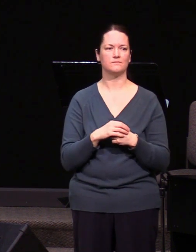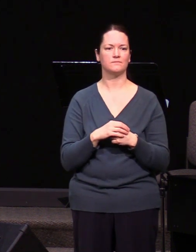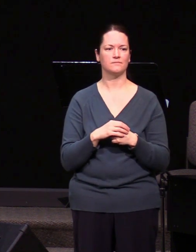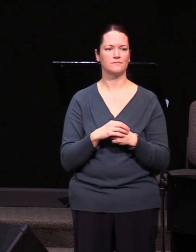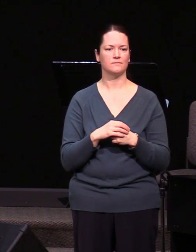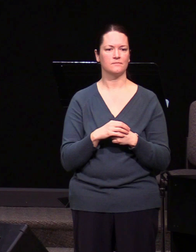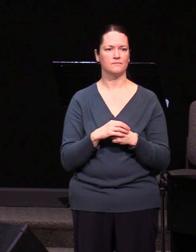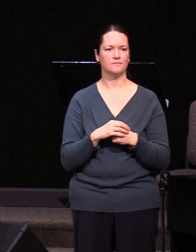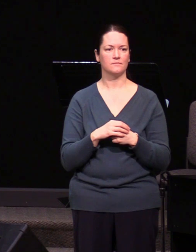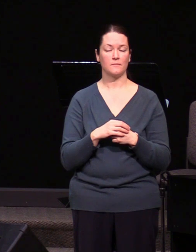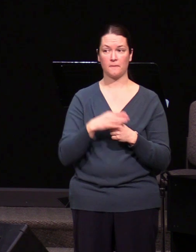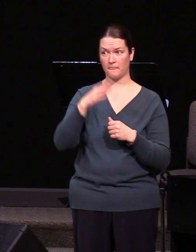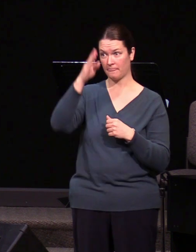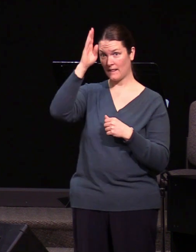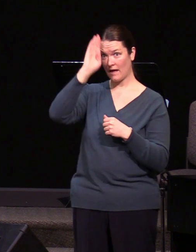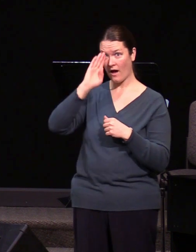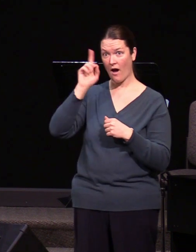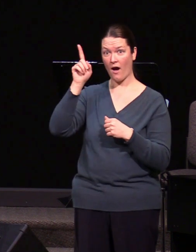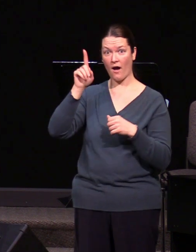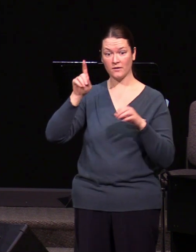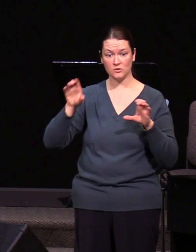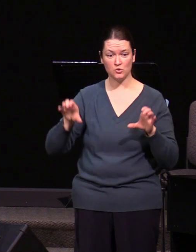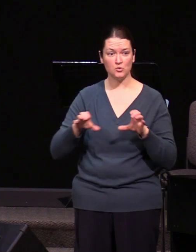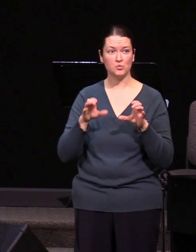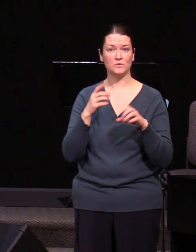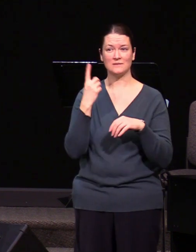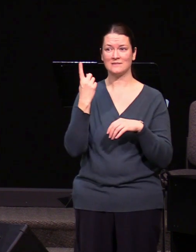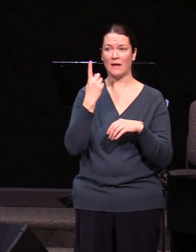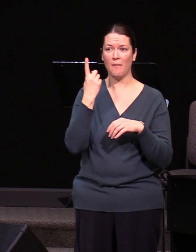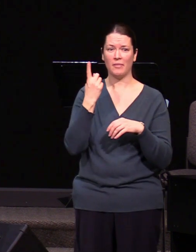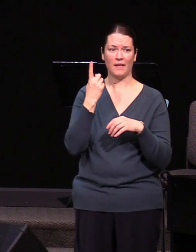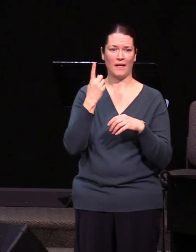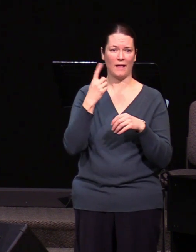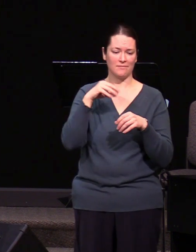God is doing something in creation around us.